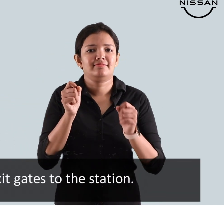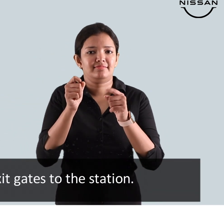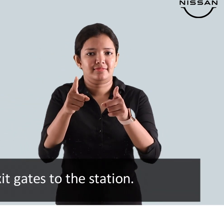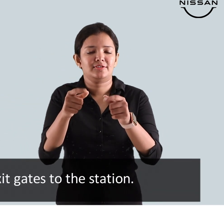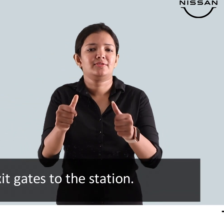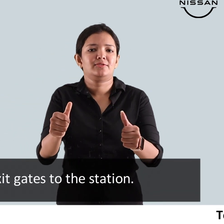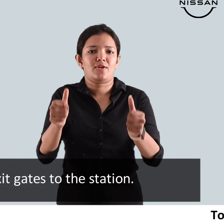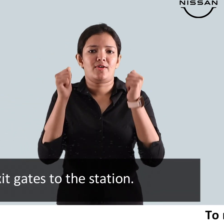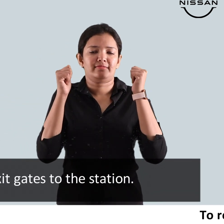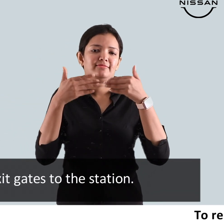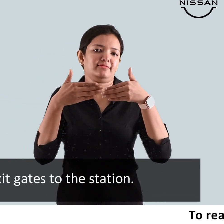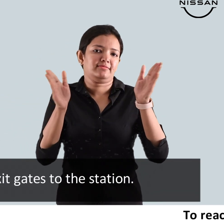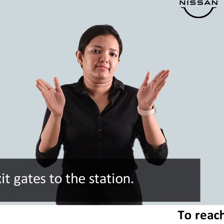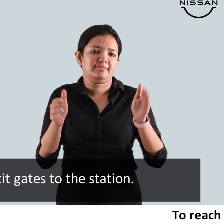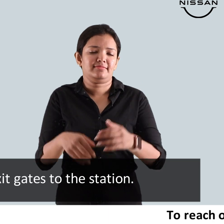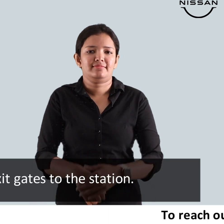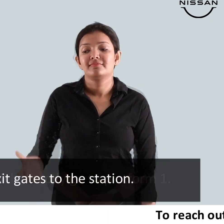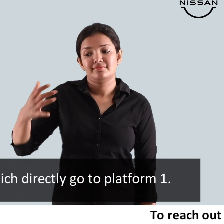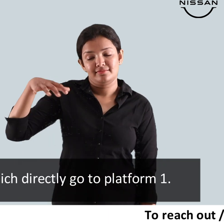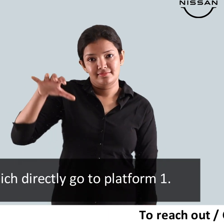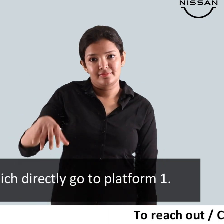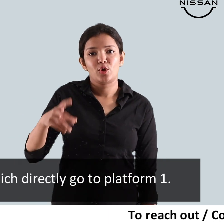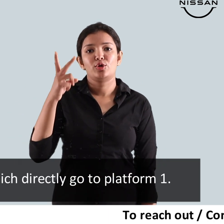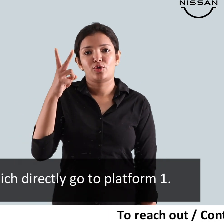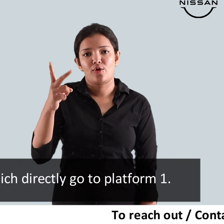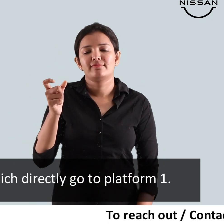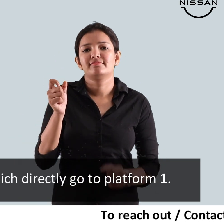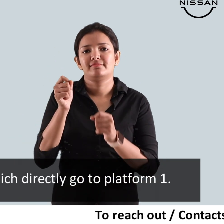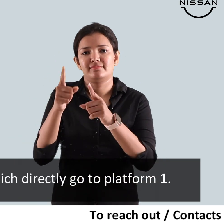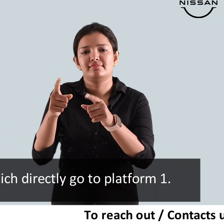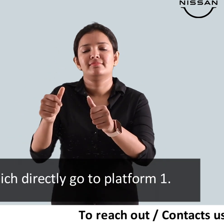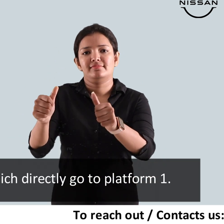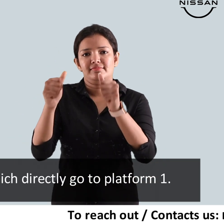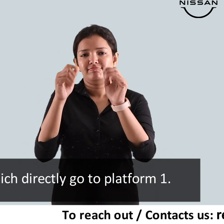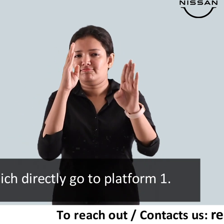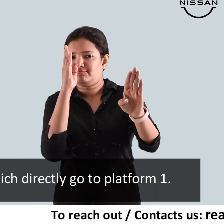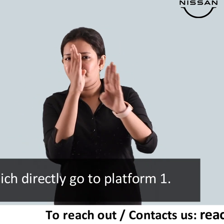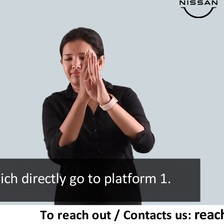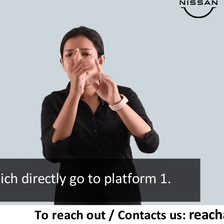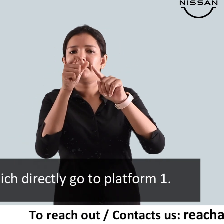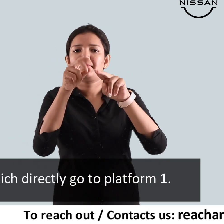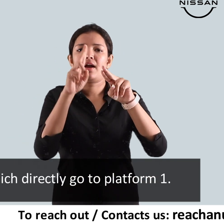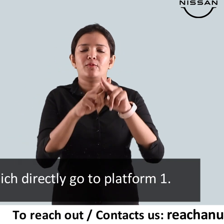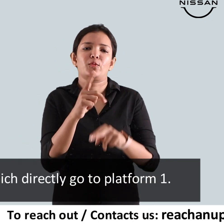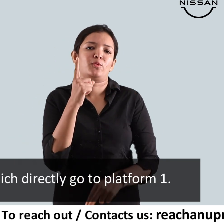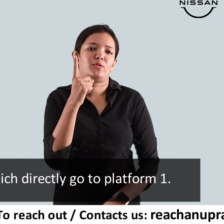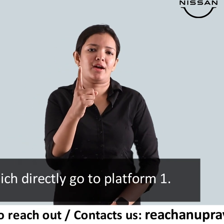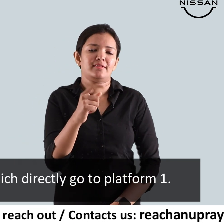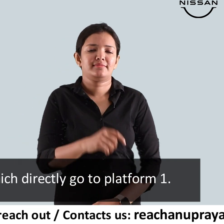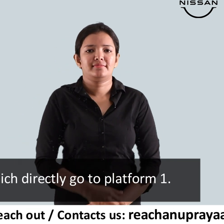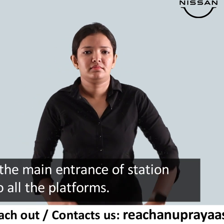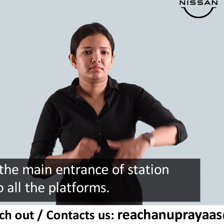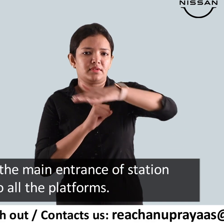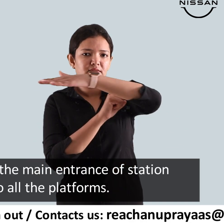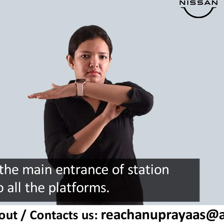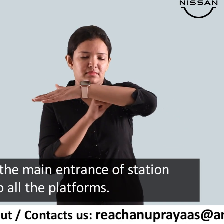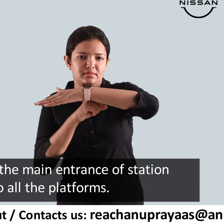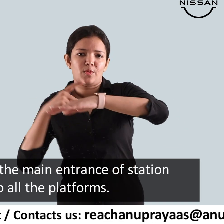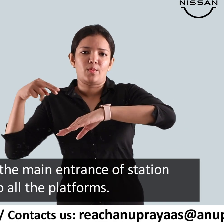entry-exit gates to the station. There are 2 entry exits which directly go to platform 1. Foot-over bridge